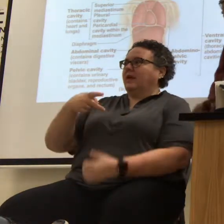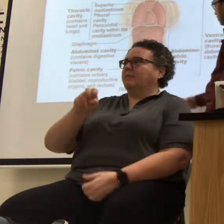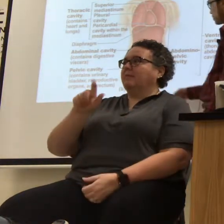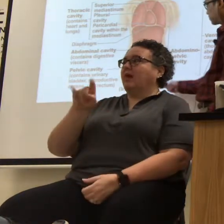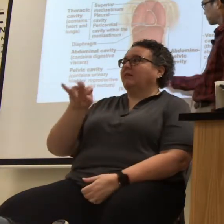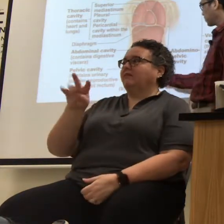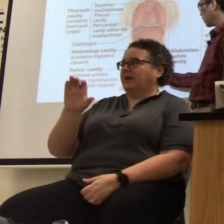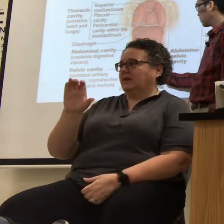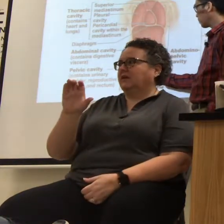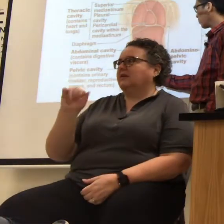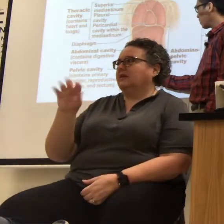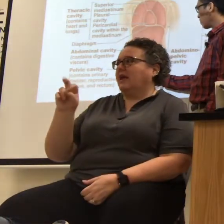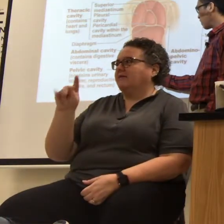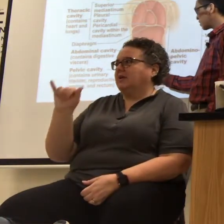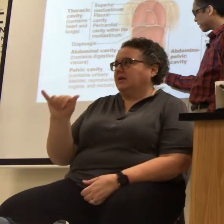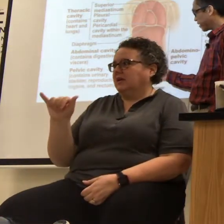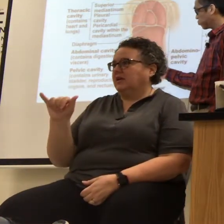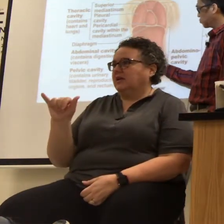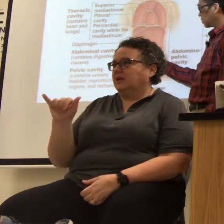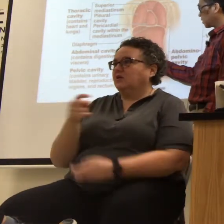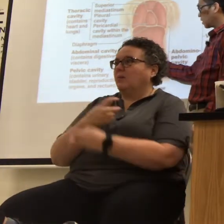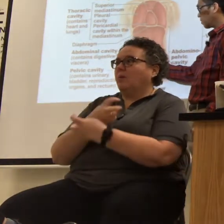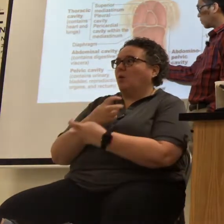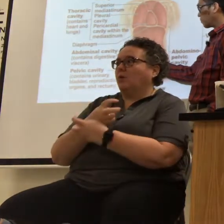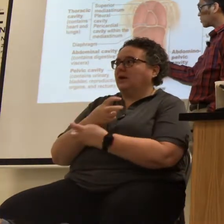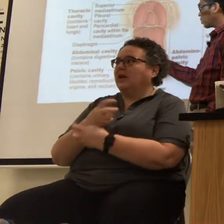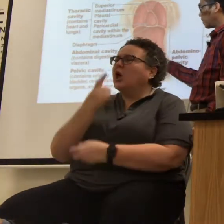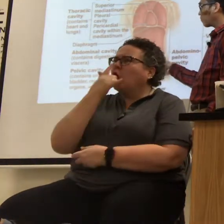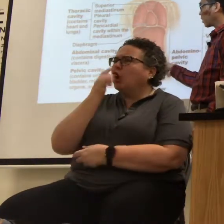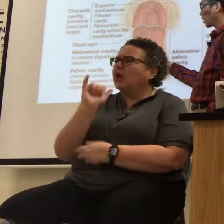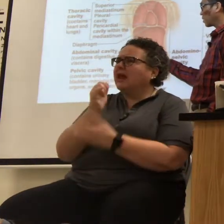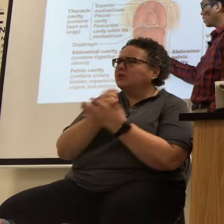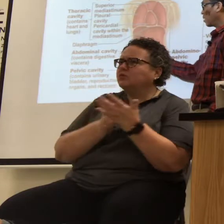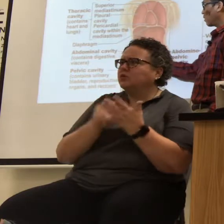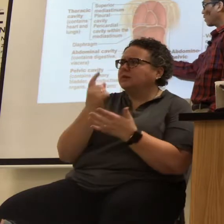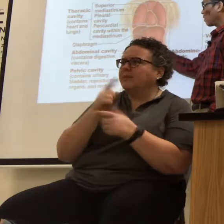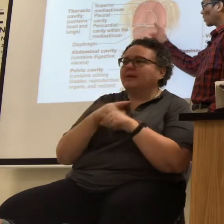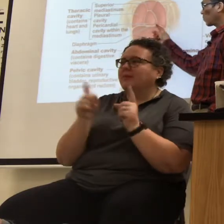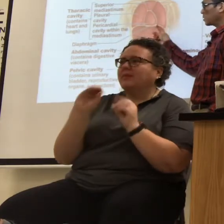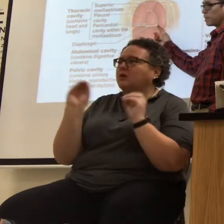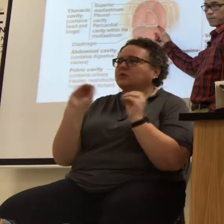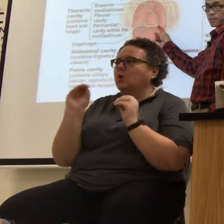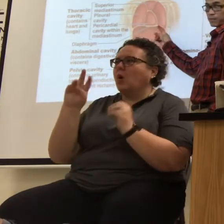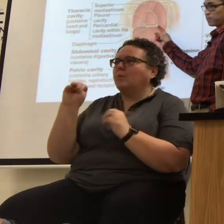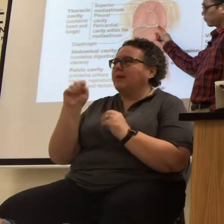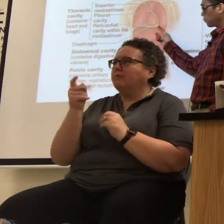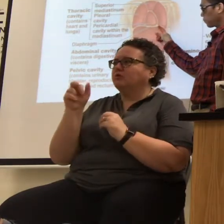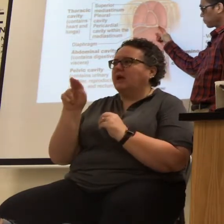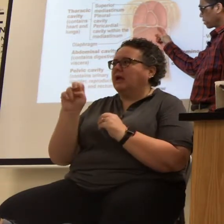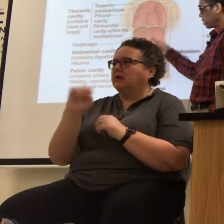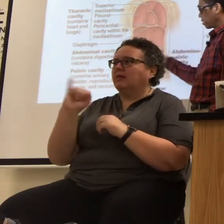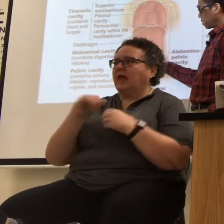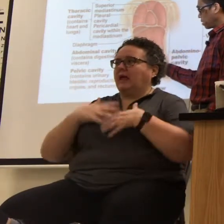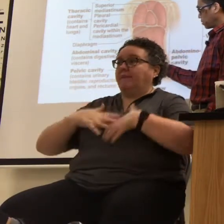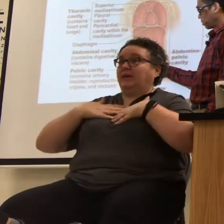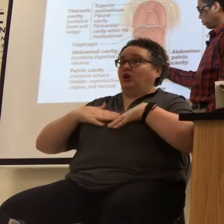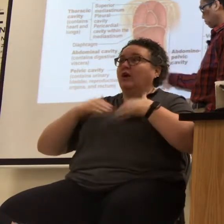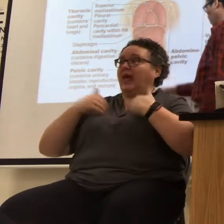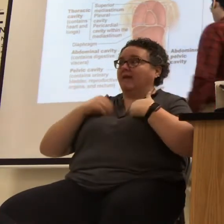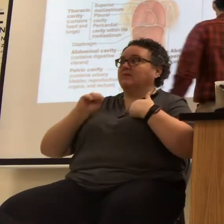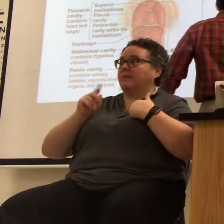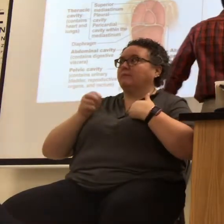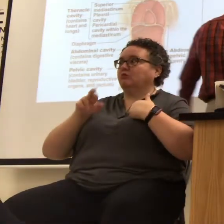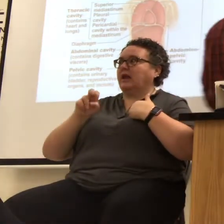bony pelvis. Okay. It looks like they drew something in there, but there's no membrane there like there is up here.